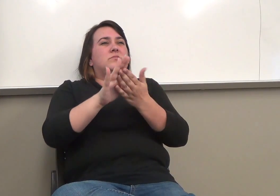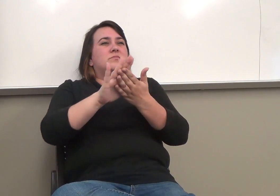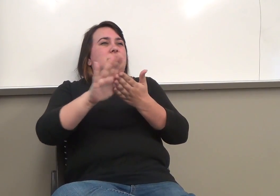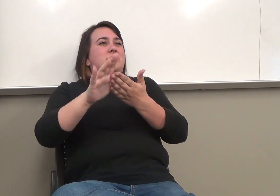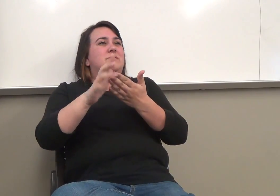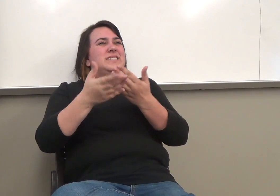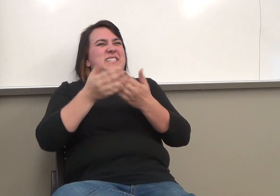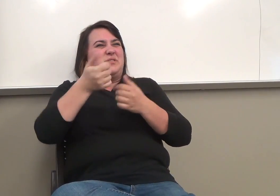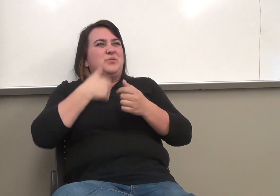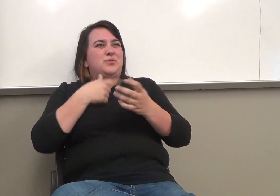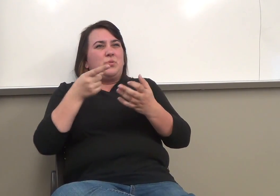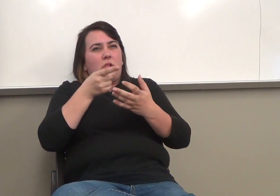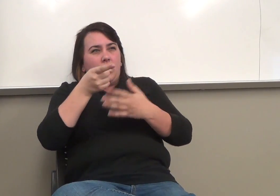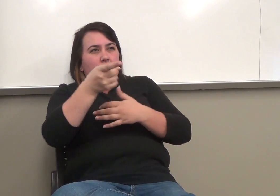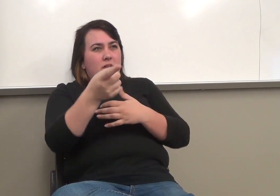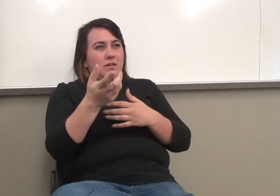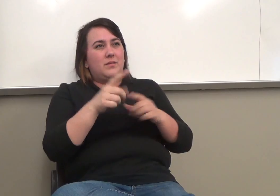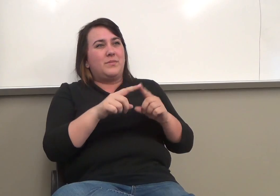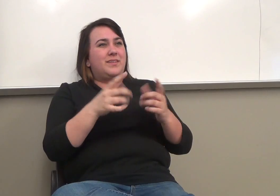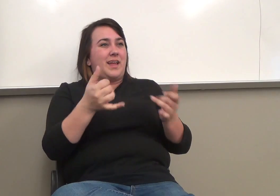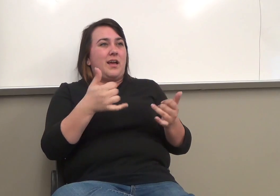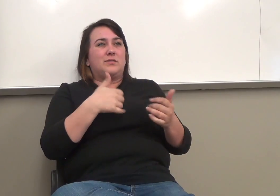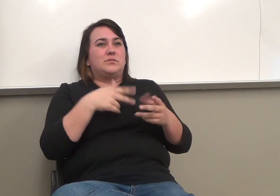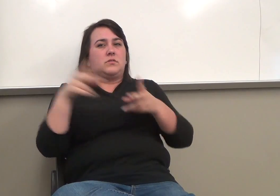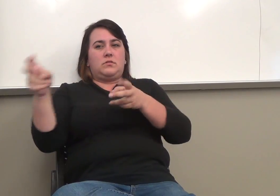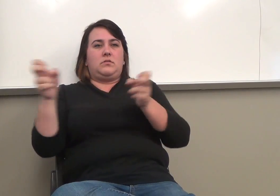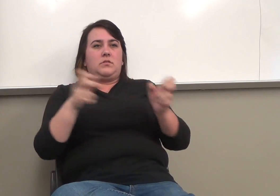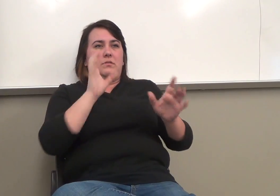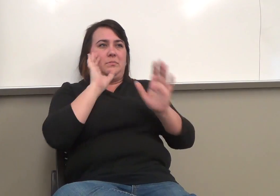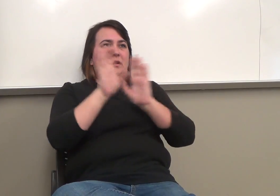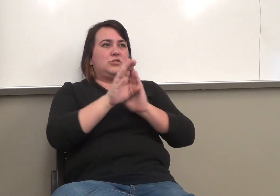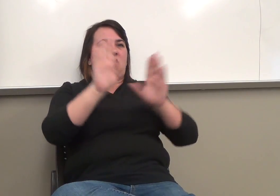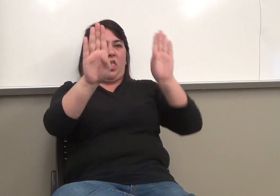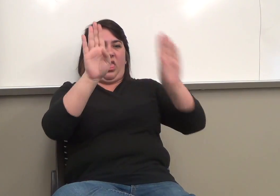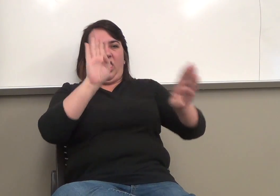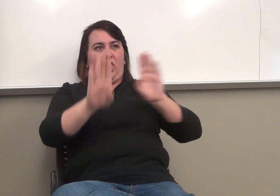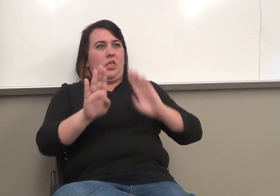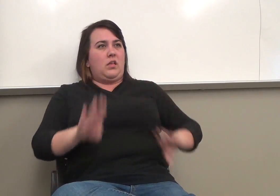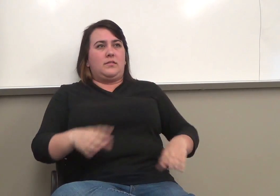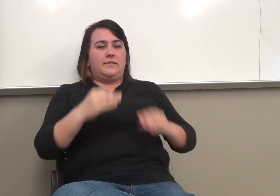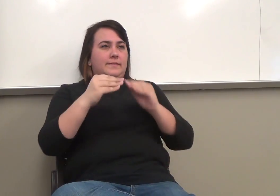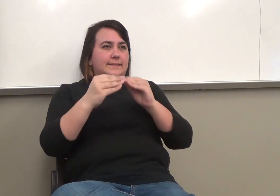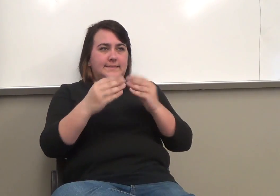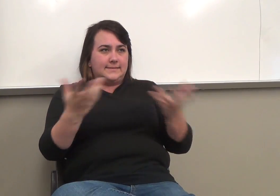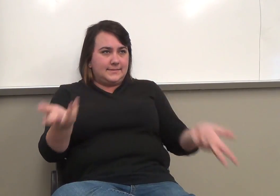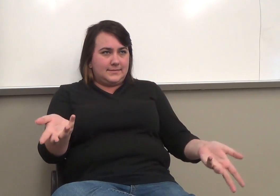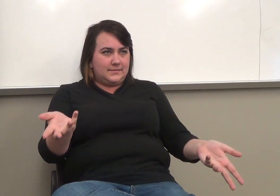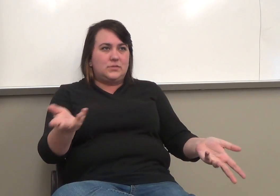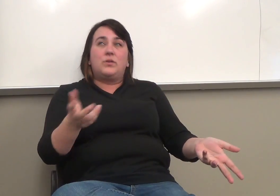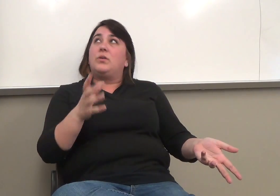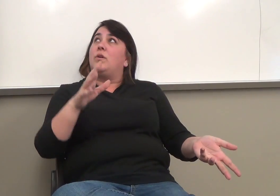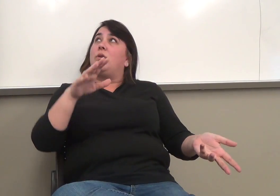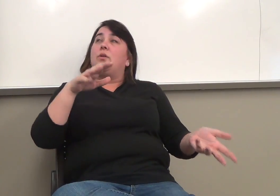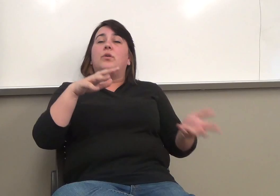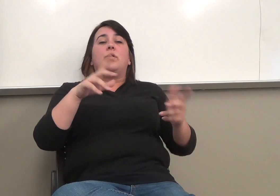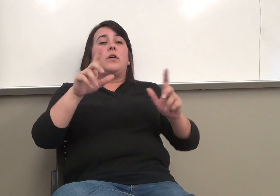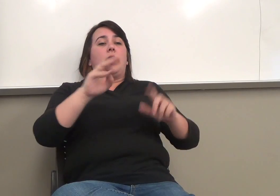around. Some stuff they just pasted all these pictures on, it didn't really fix it. So up here, right up at the top, up